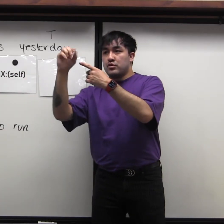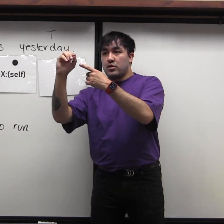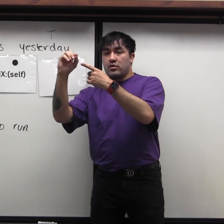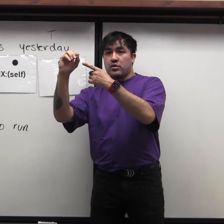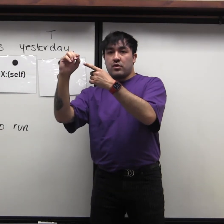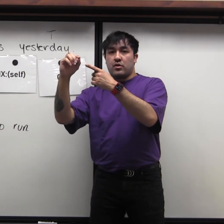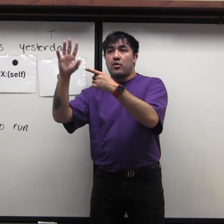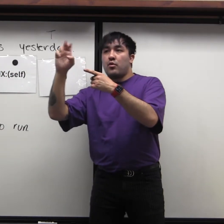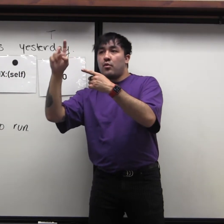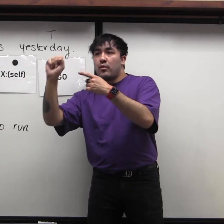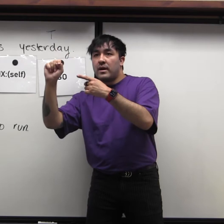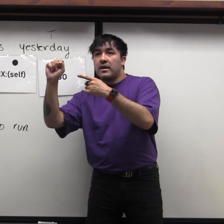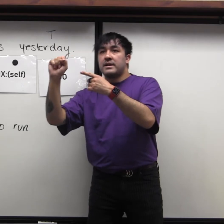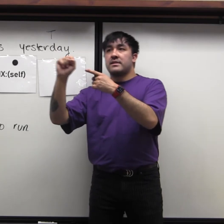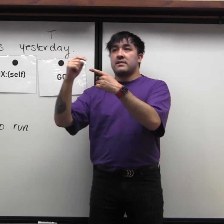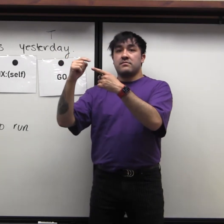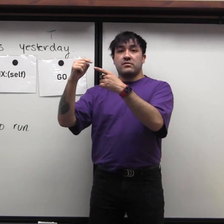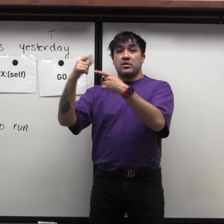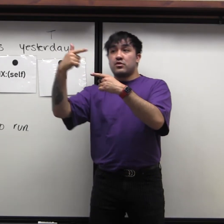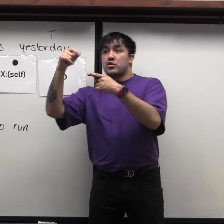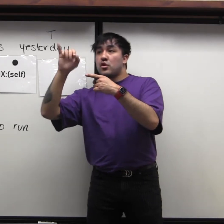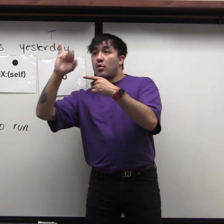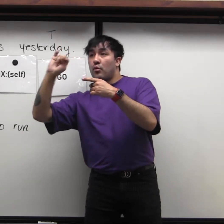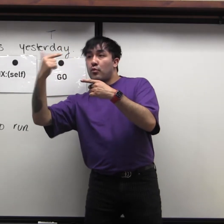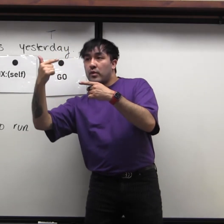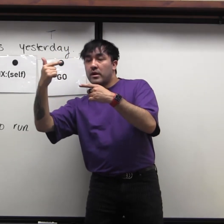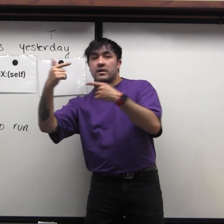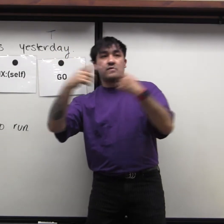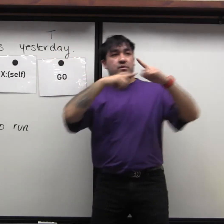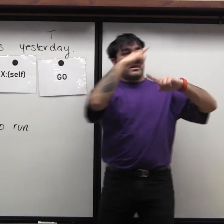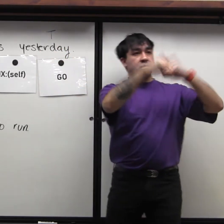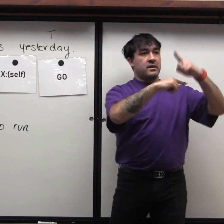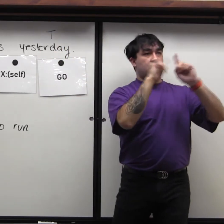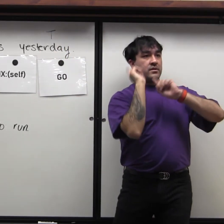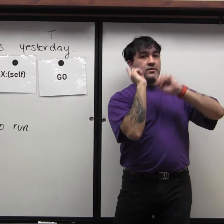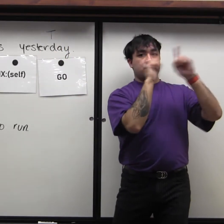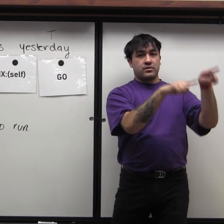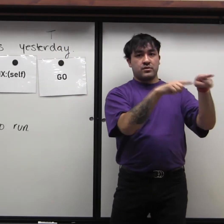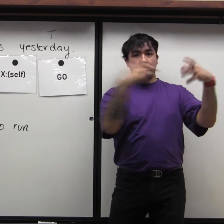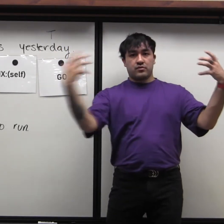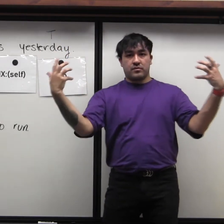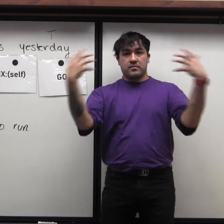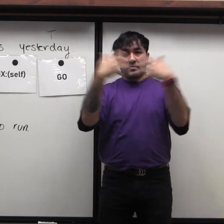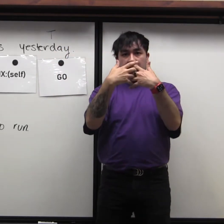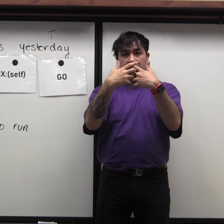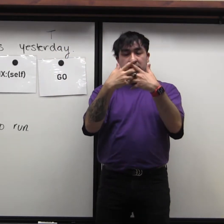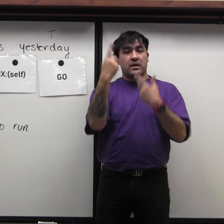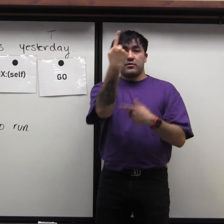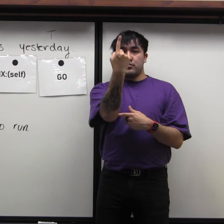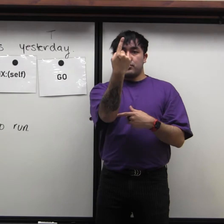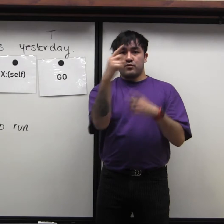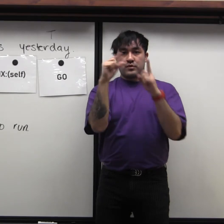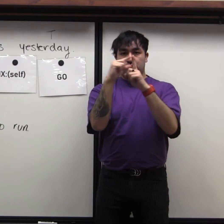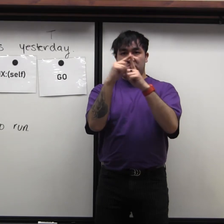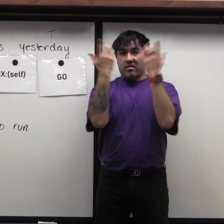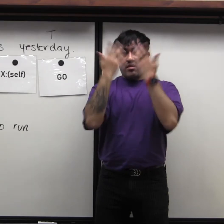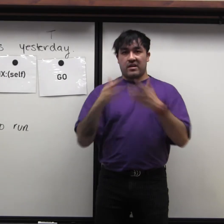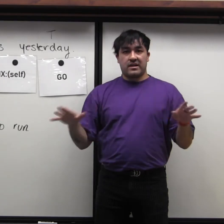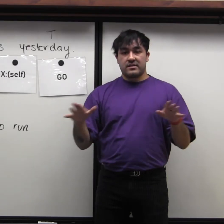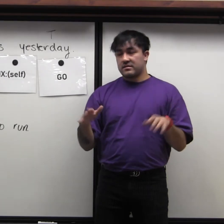words and signs together. And I don't want to have to think about, okay, what's the sign for go? What's the sign for want? What's the sign for going? I